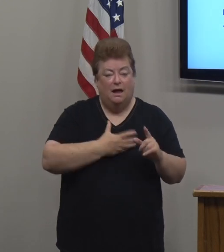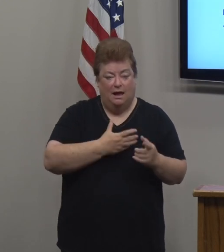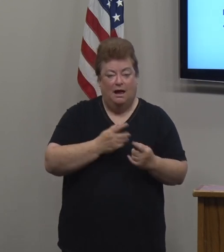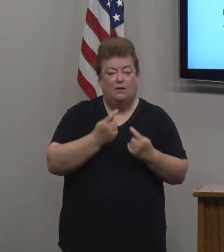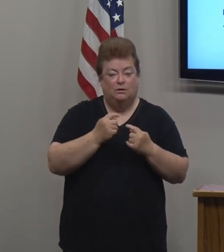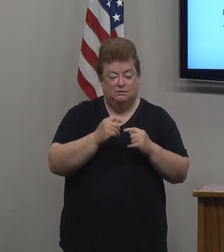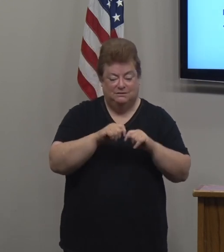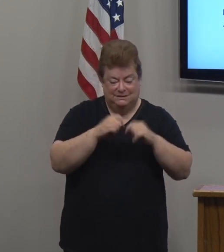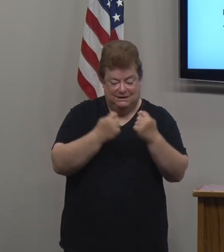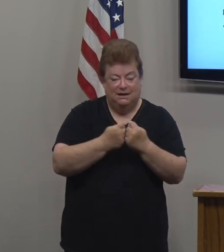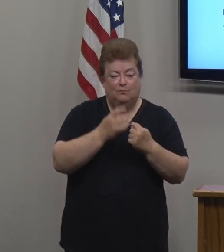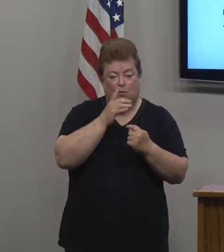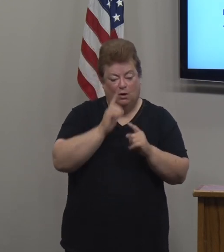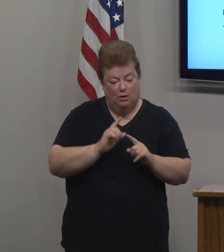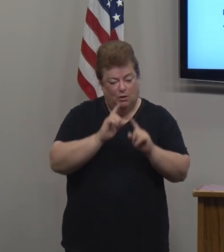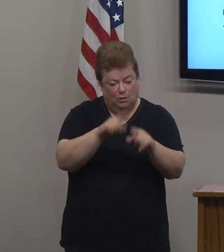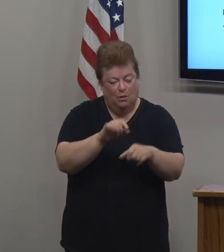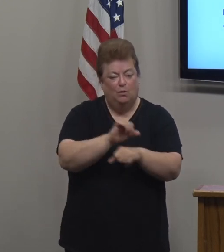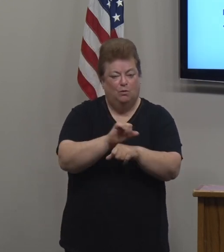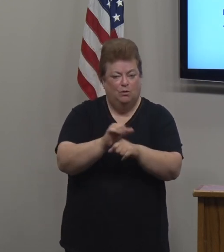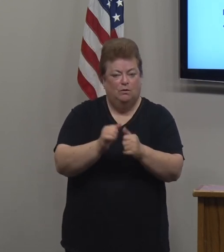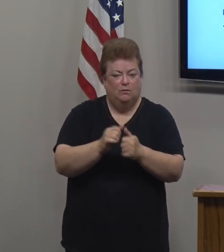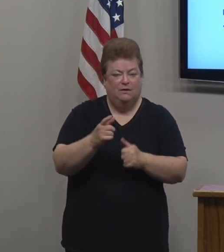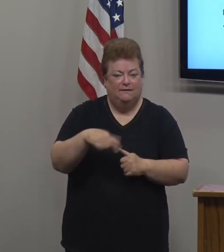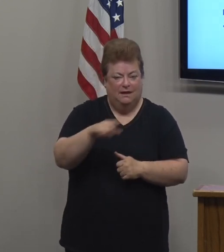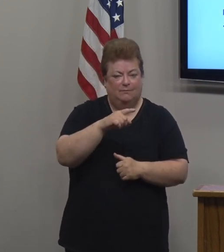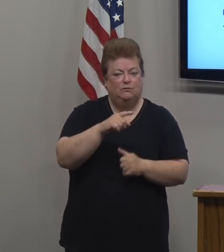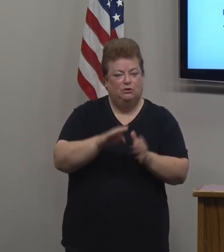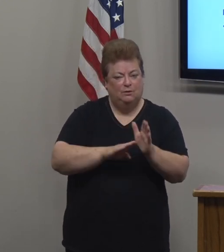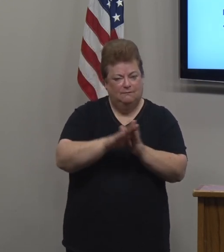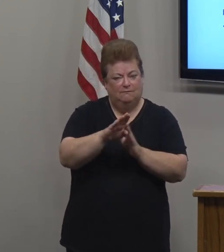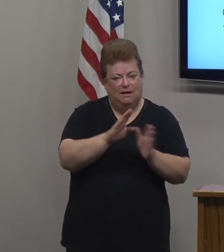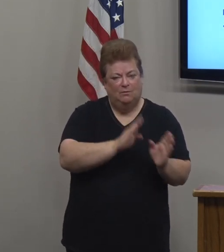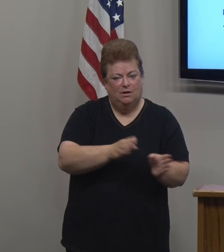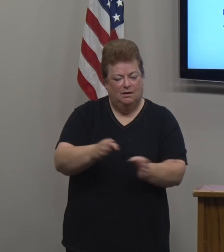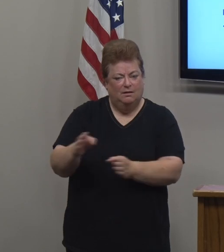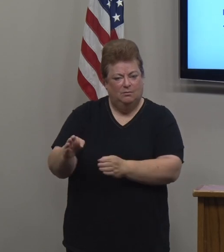out, our environmental health team will go out and work with them on their plans.